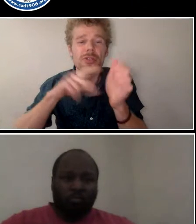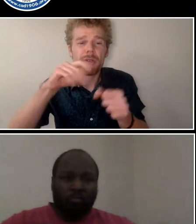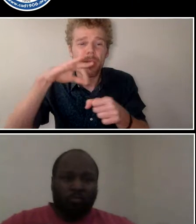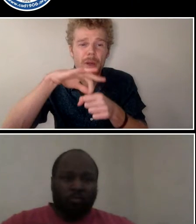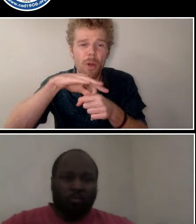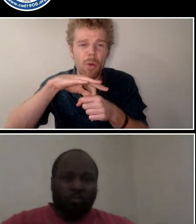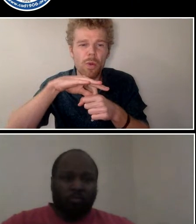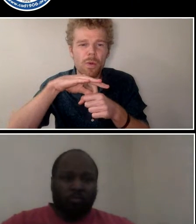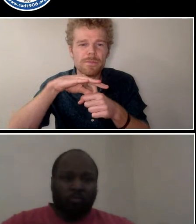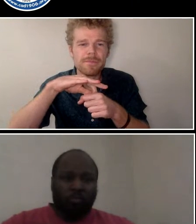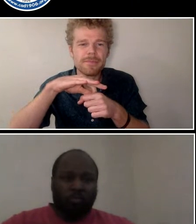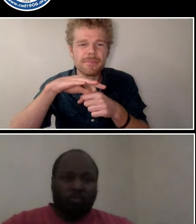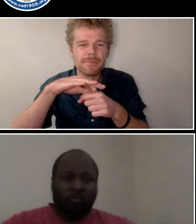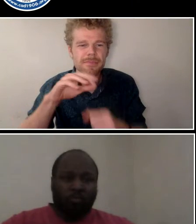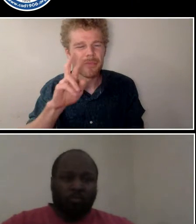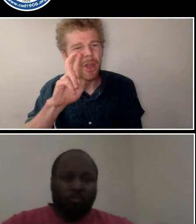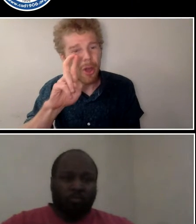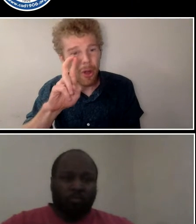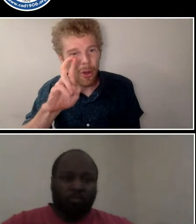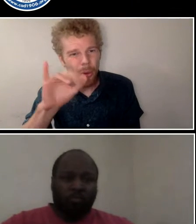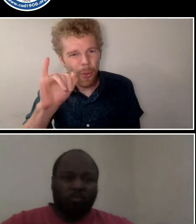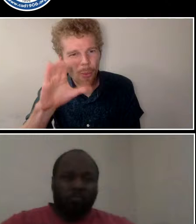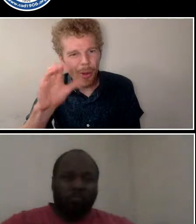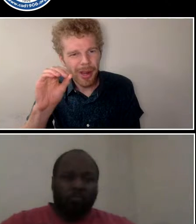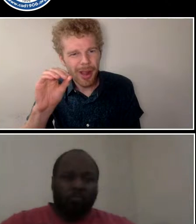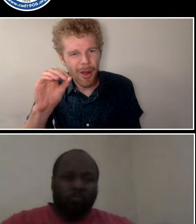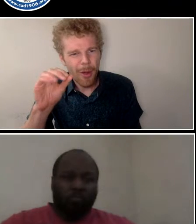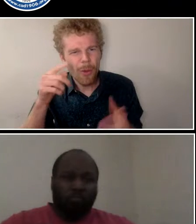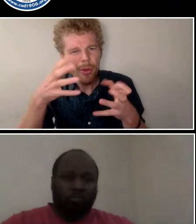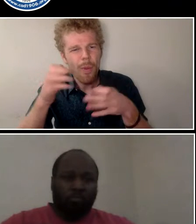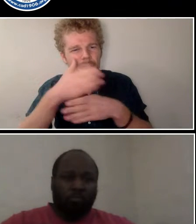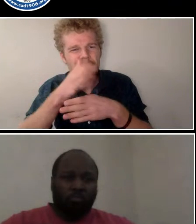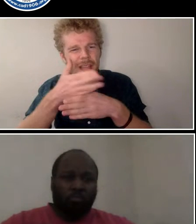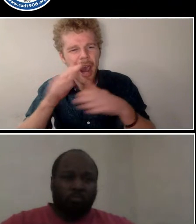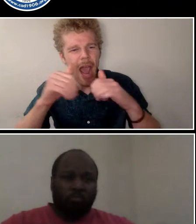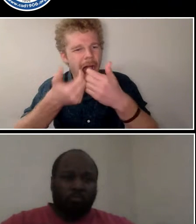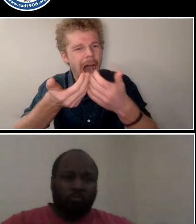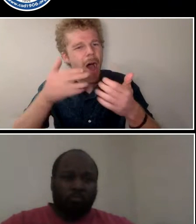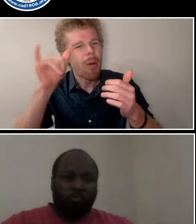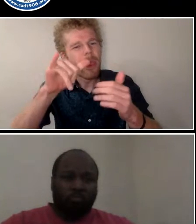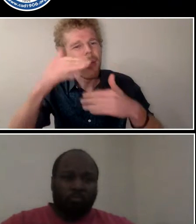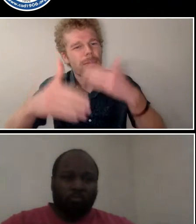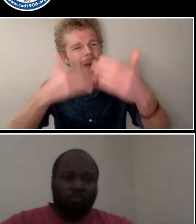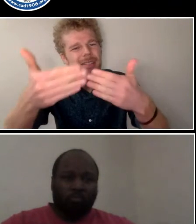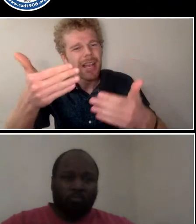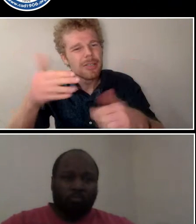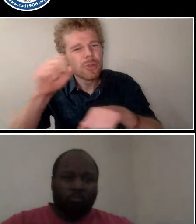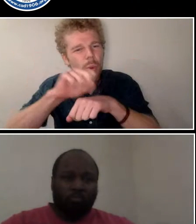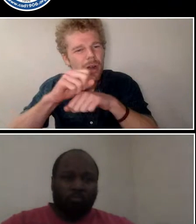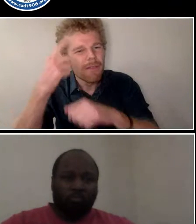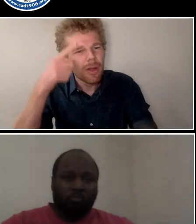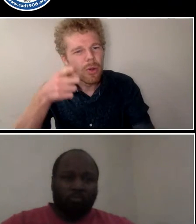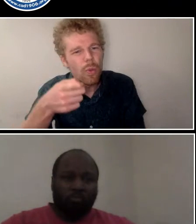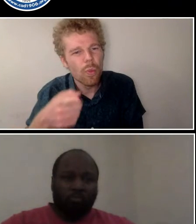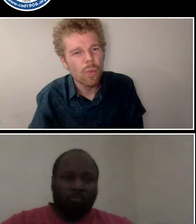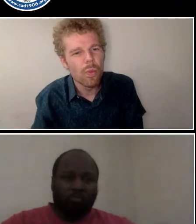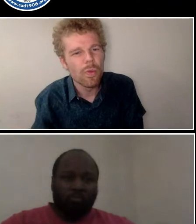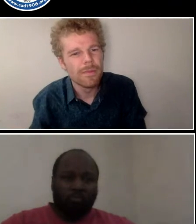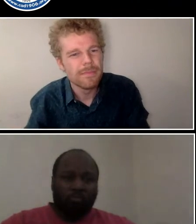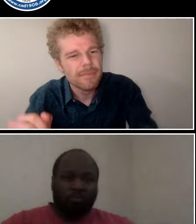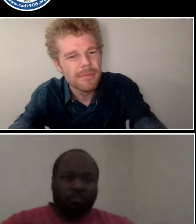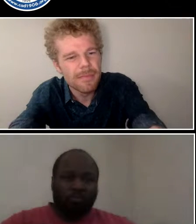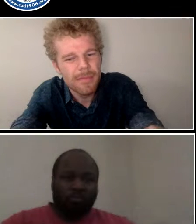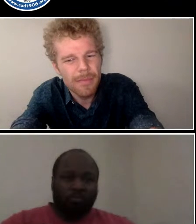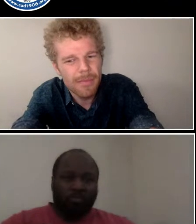go out and collect signatures from folks who were already registered voters. Rico, do you maybe want to share a little